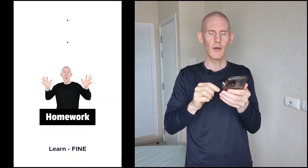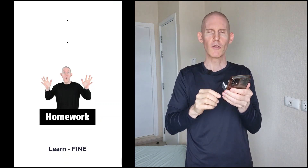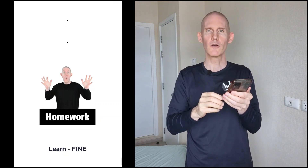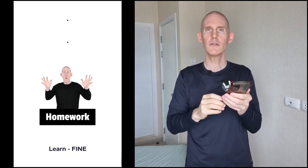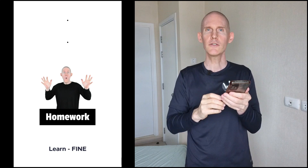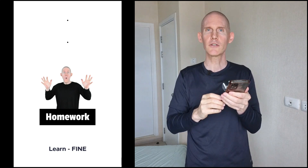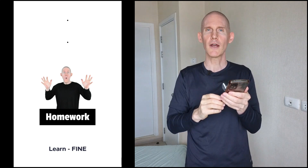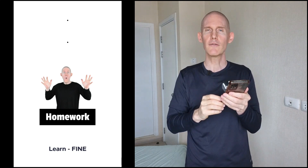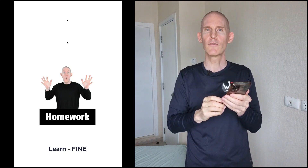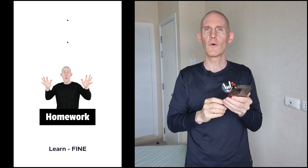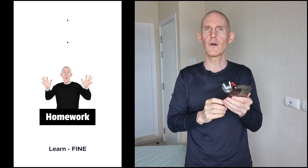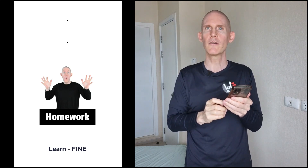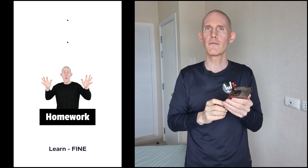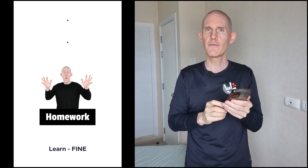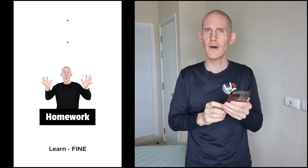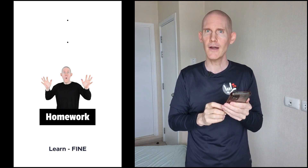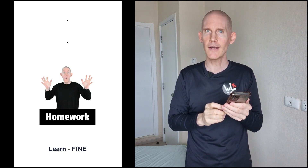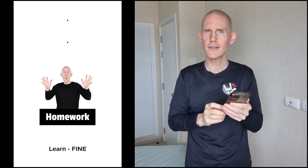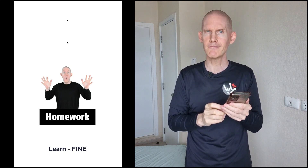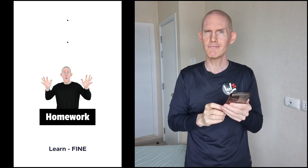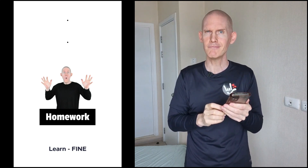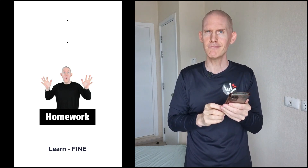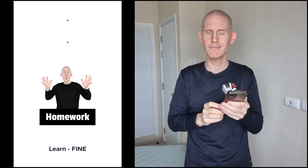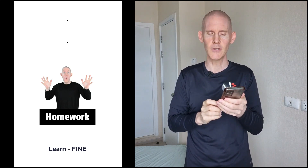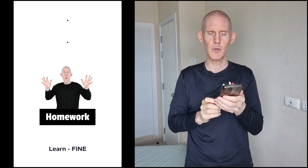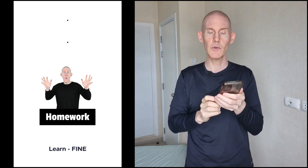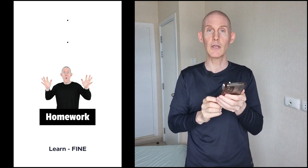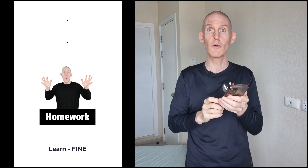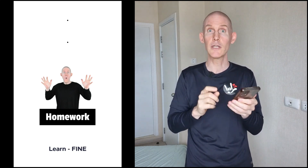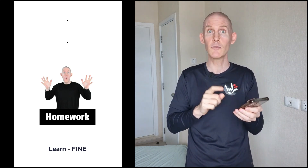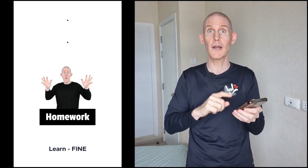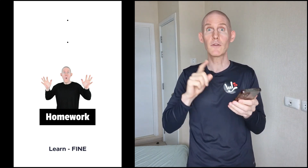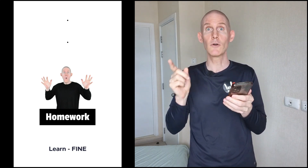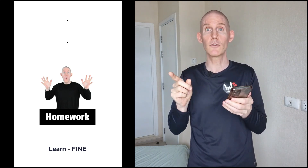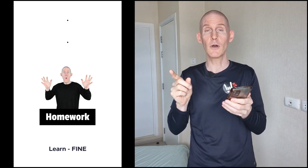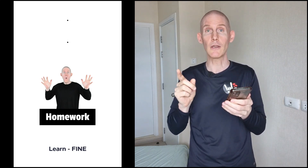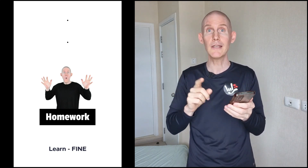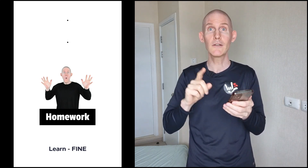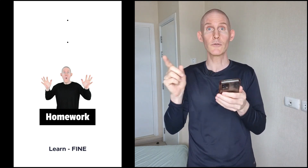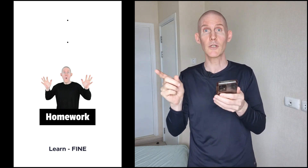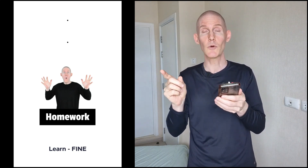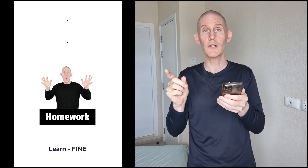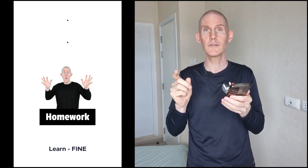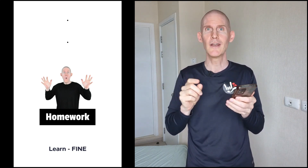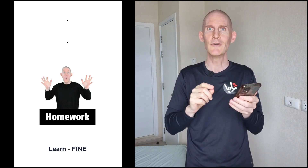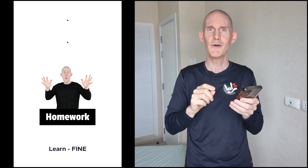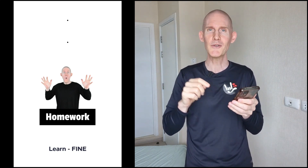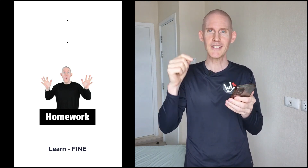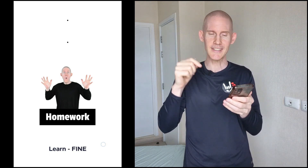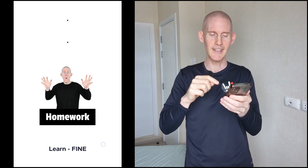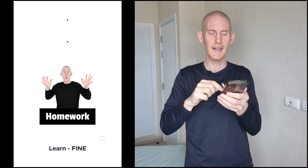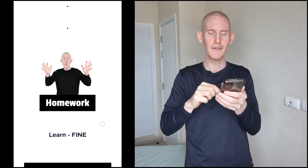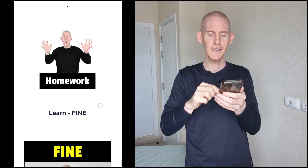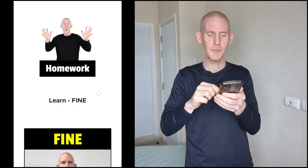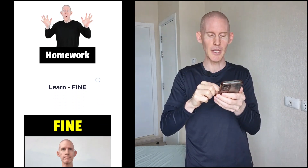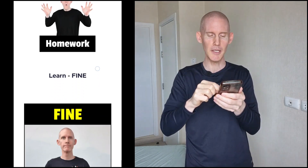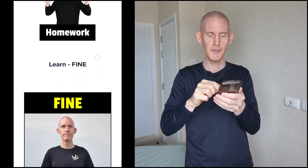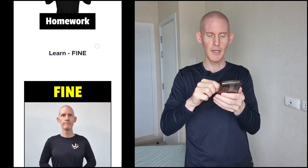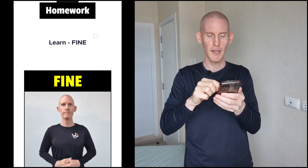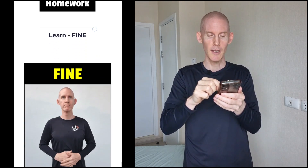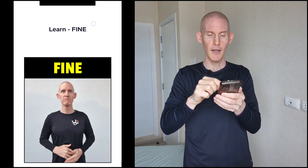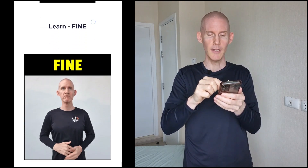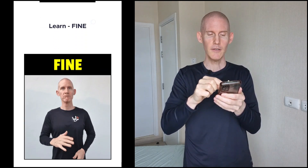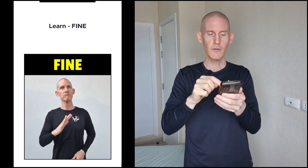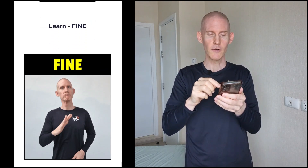Okay, learn the sign for fine. Now you may be thinking, okay, do I have to go to a link, go somewhere else? No, you get to stay on this